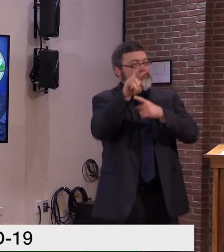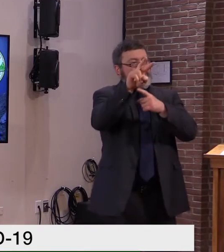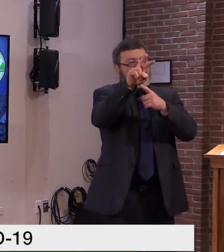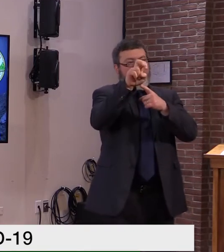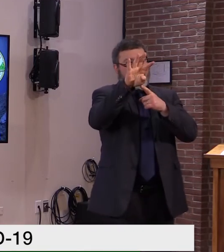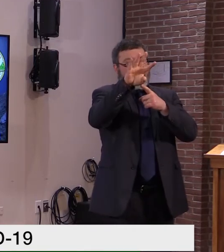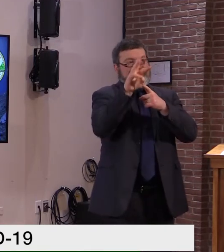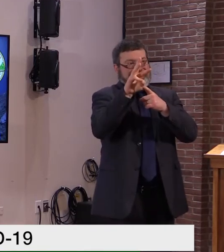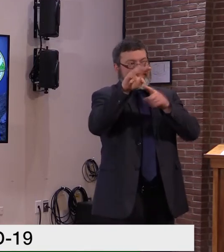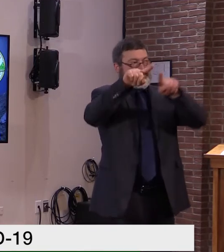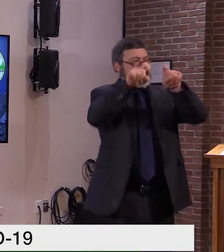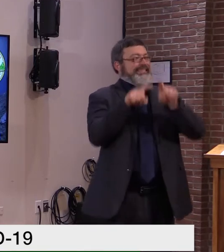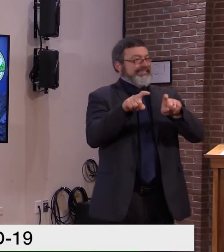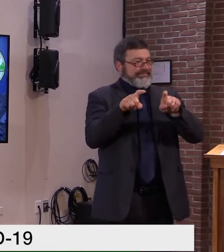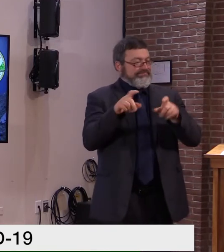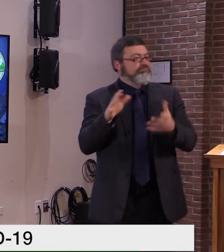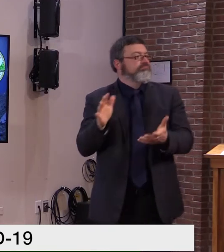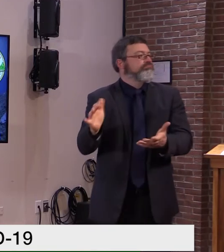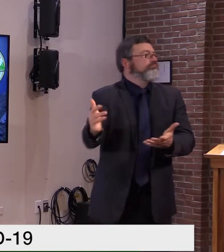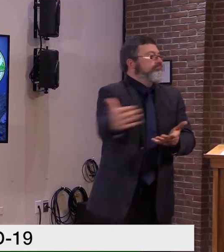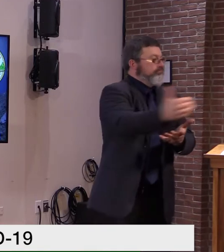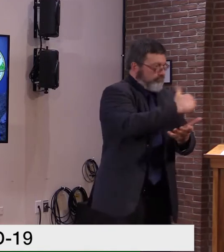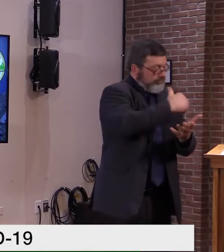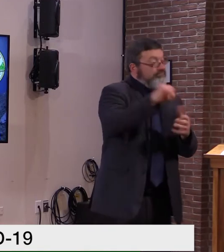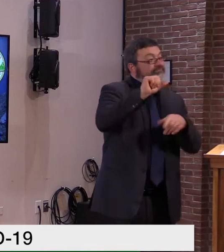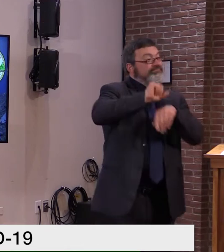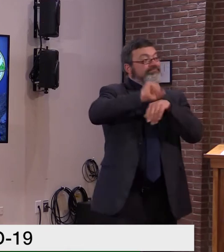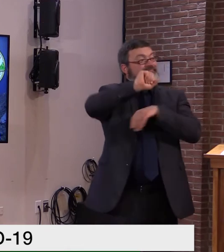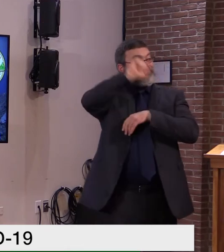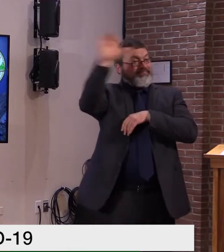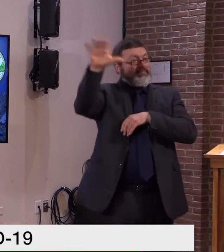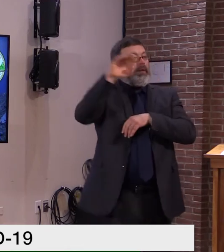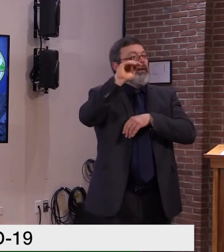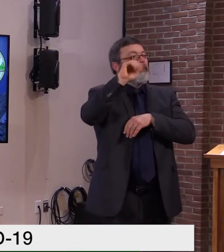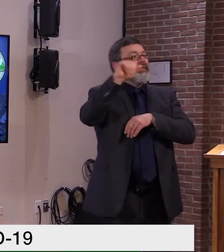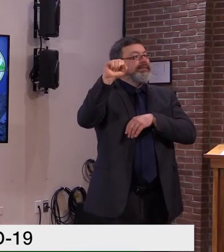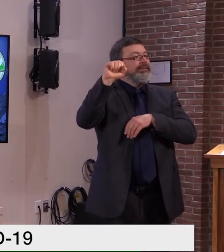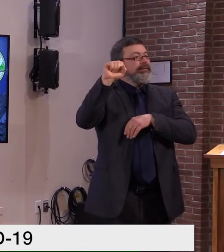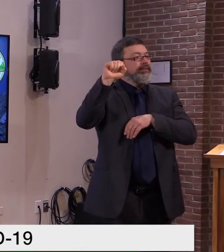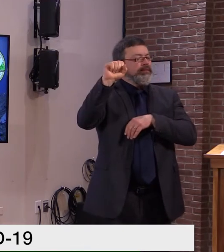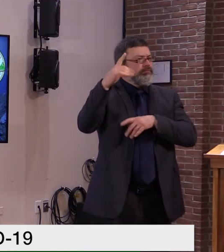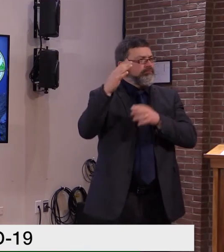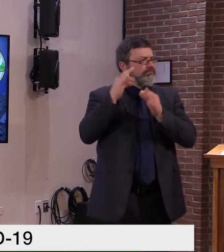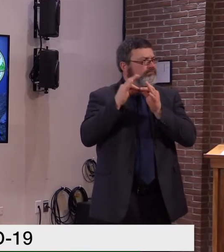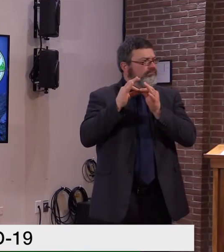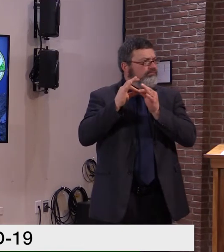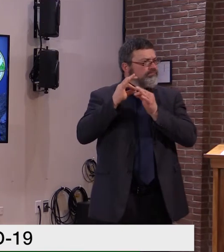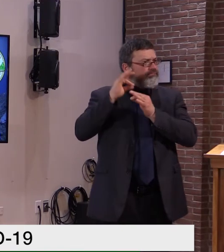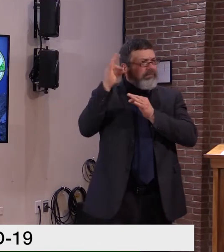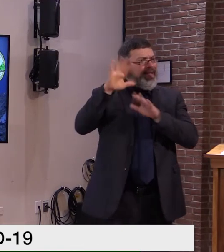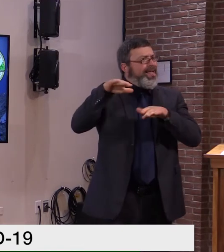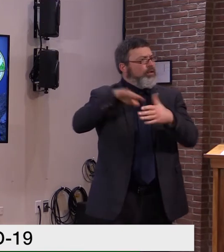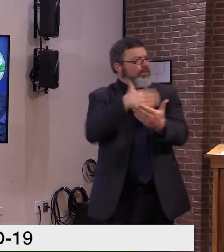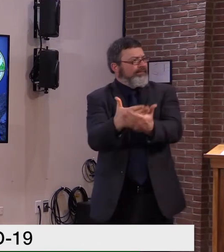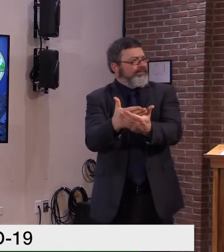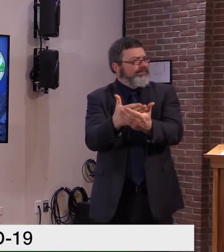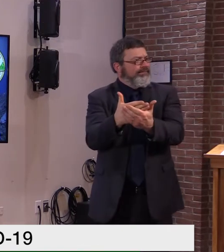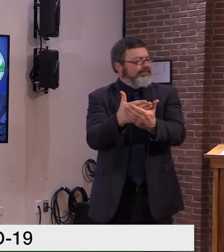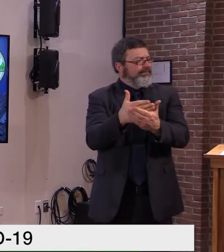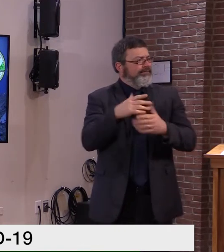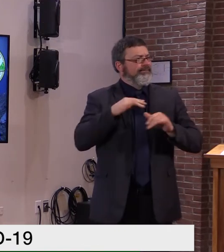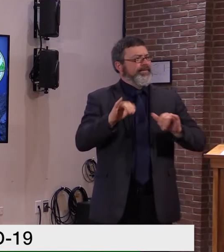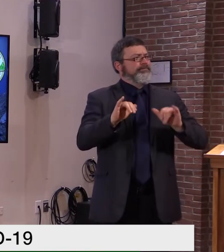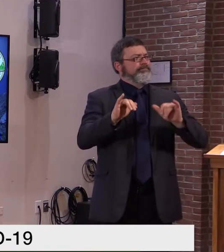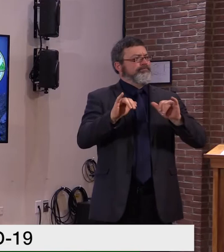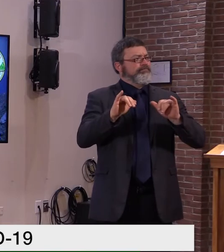arrive at the lab in Massachusetts in a timely manner, and therefore could not be processed